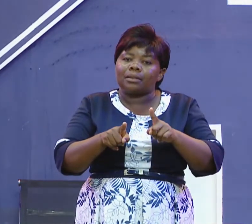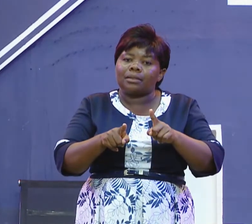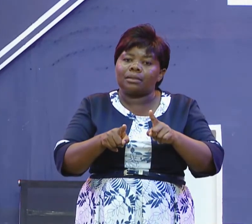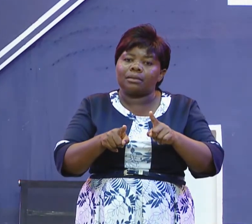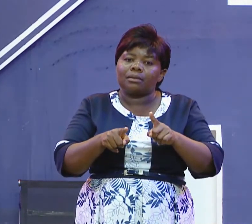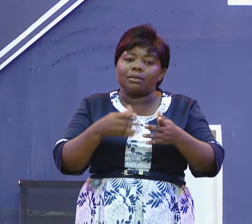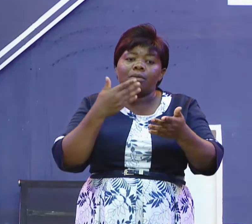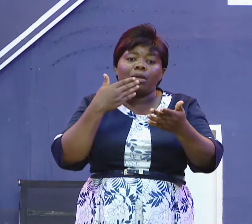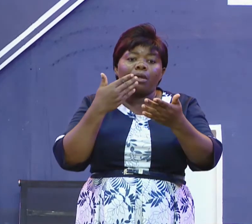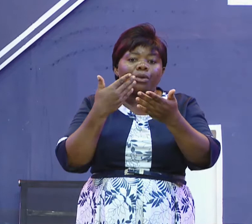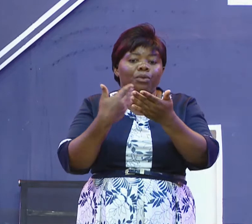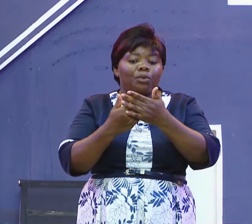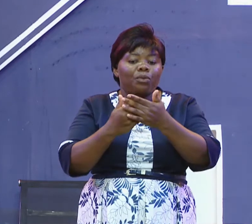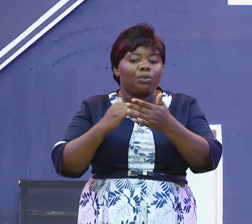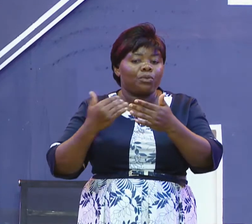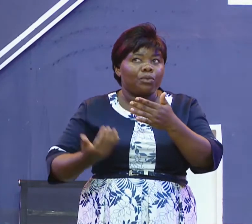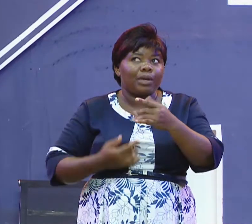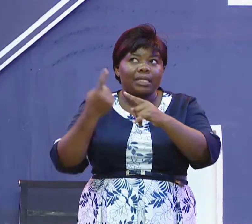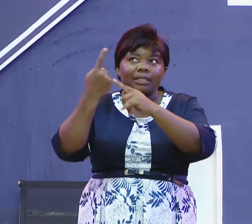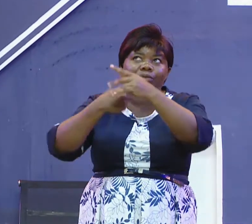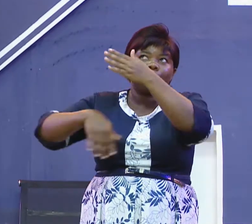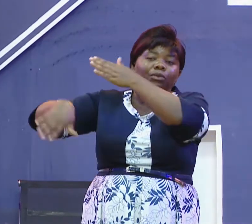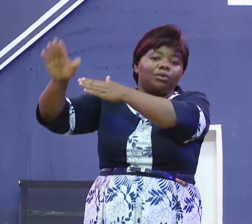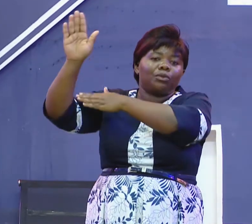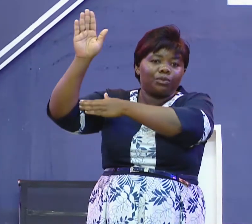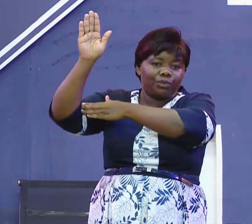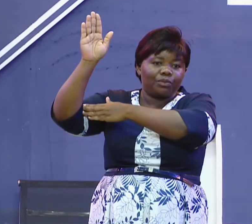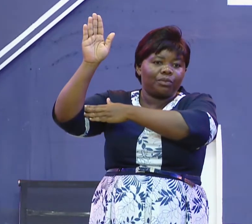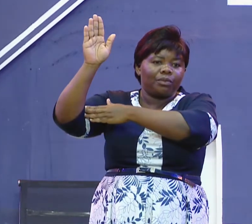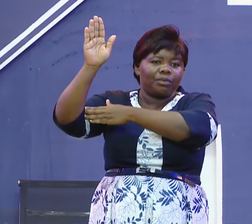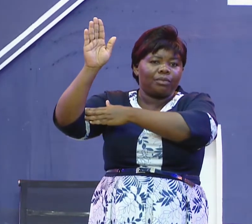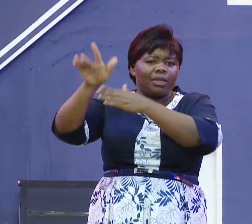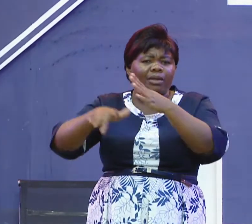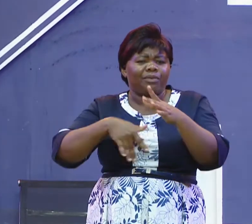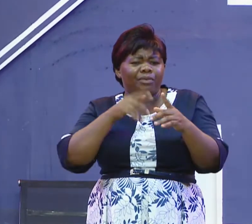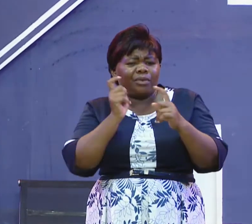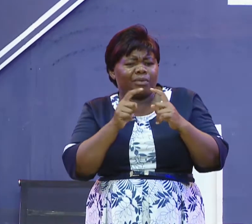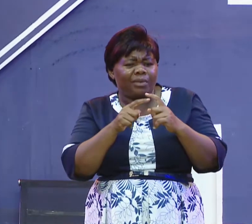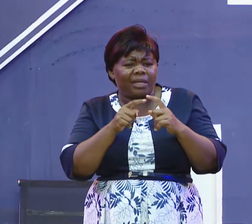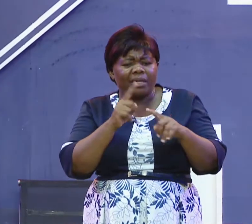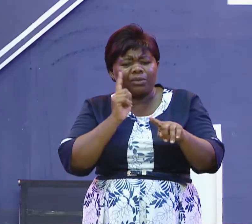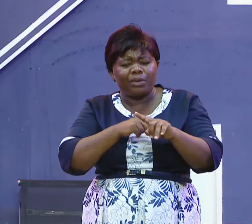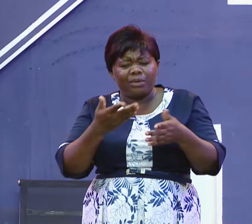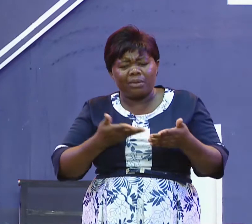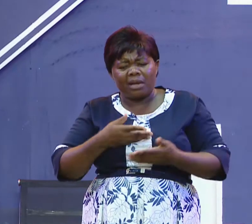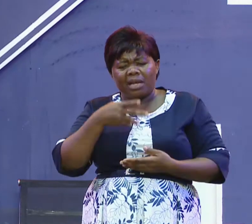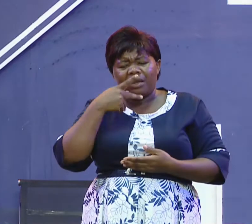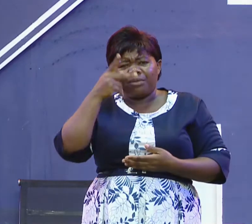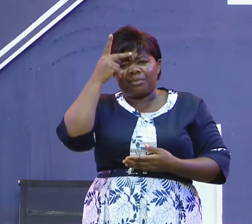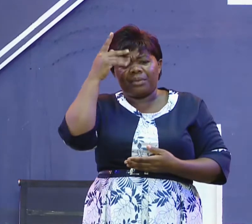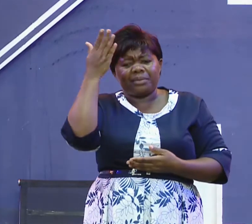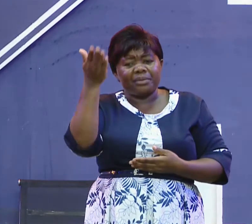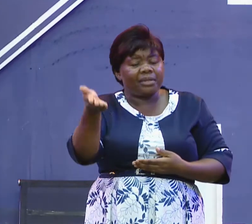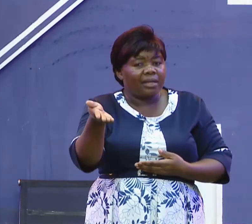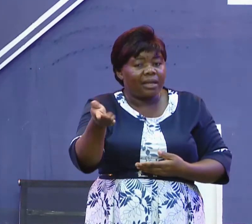afunibwa okuva eri Katonda. But that a good wife comes from God. Nga kiruma okubeera nti olina abazadde. So it hurts that you